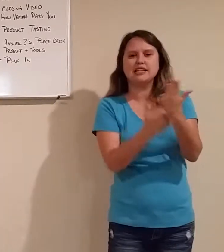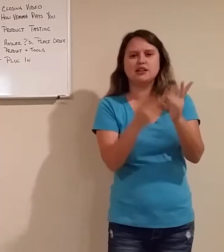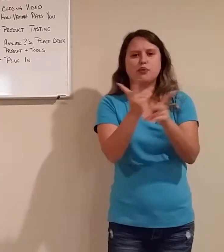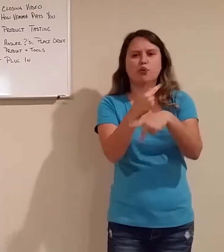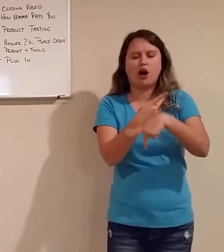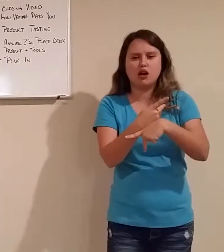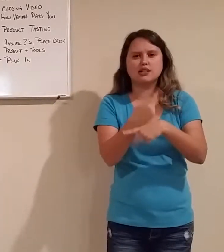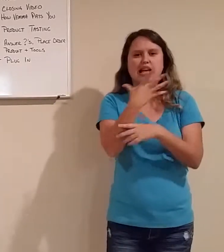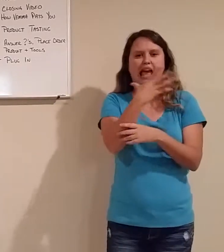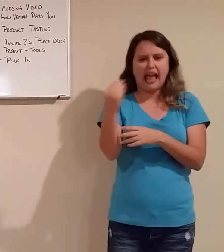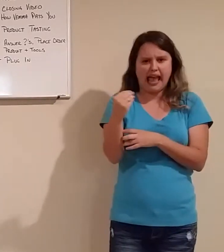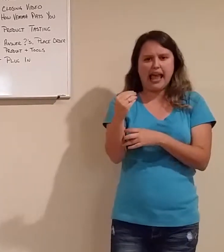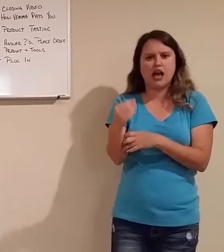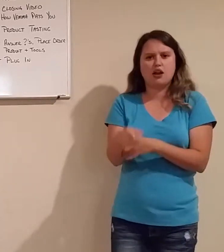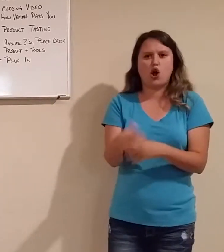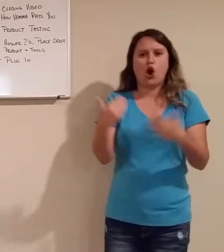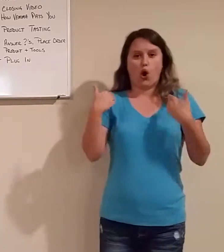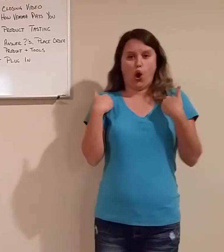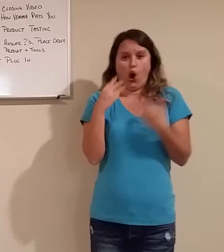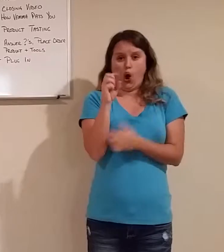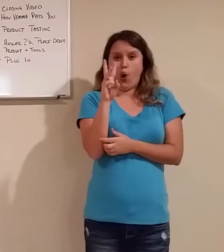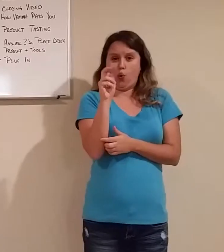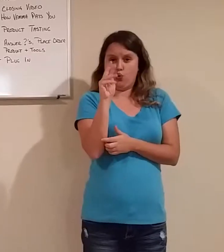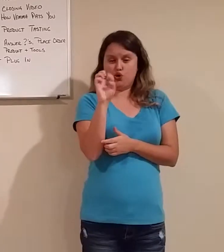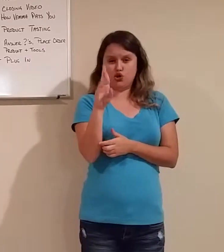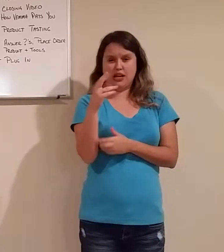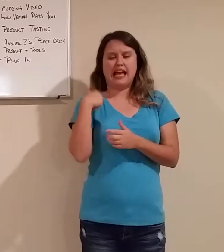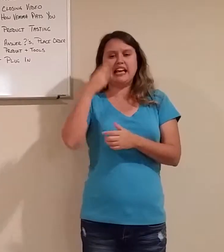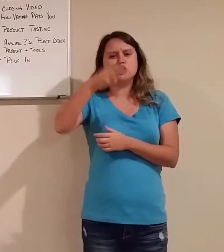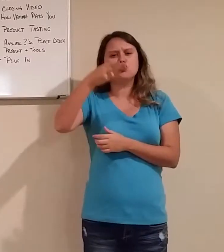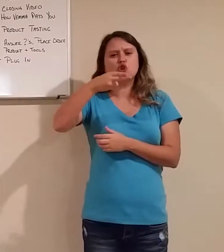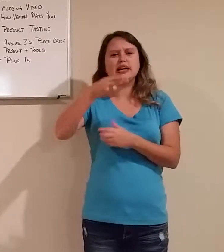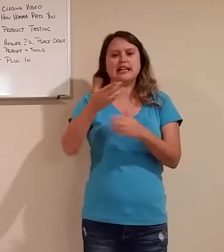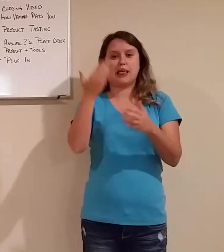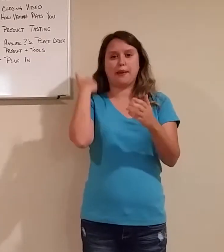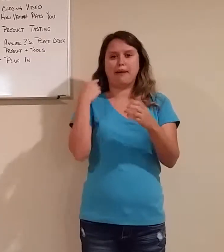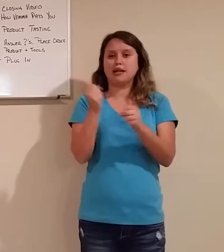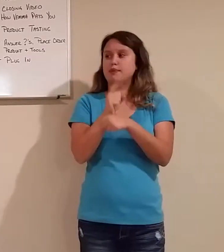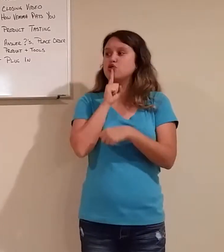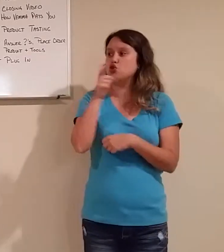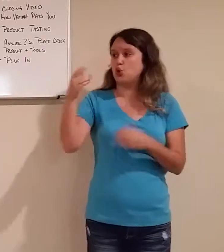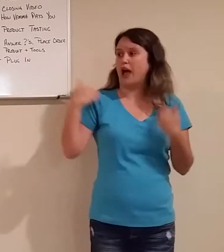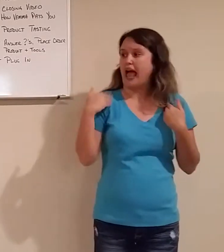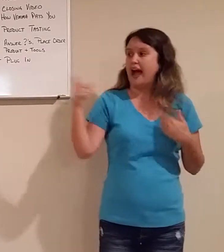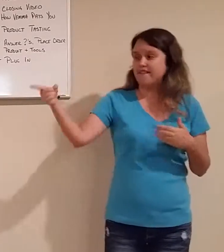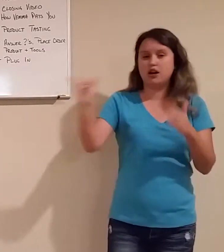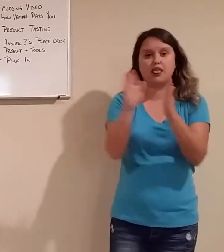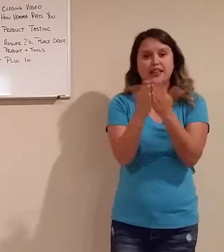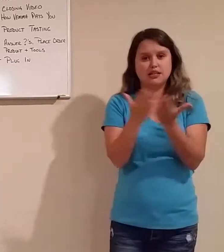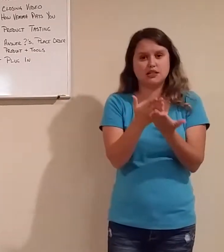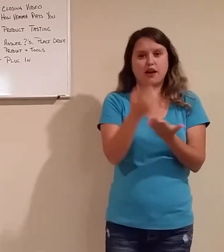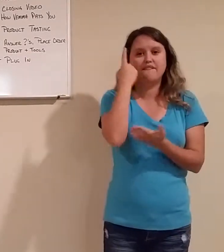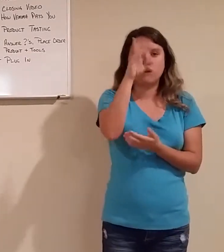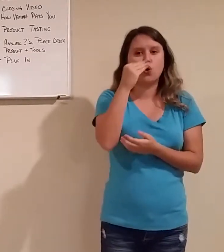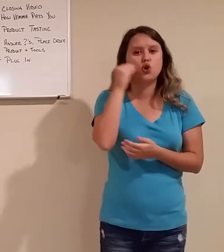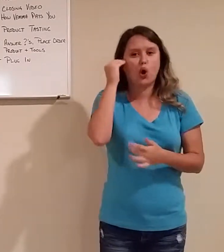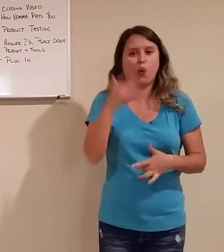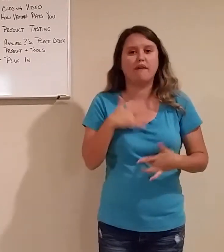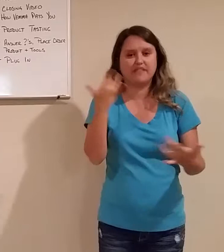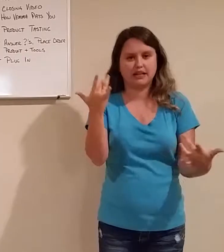and our owner's history is in the back. So make sure that you have this on hand for your home event.